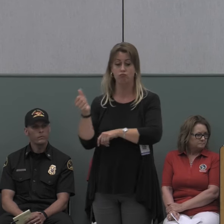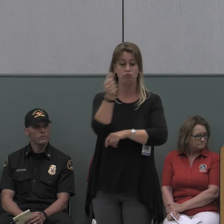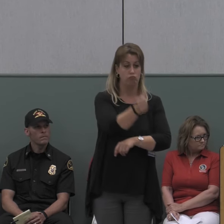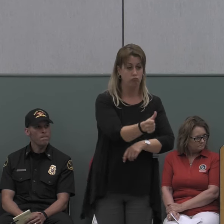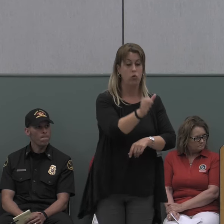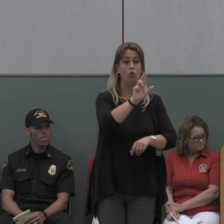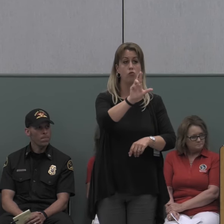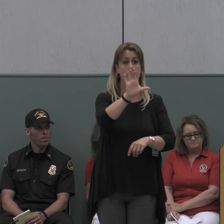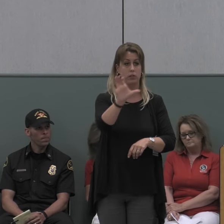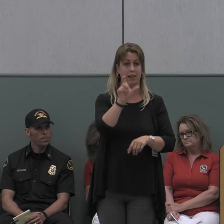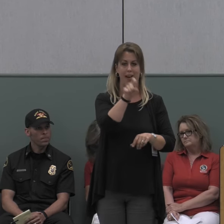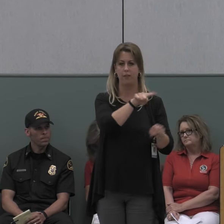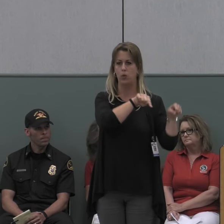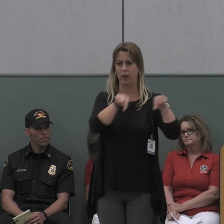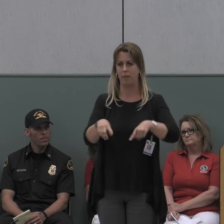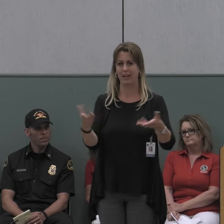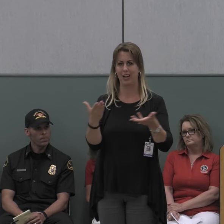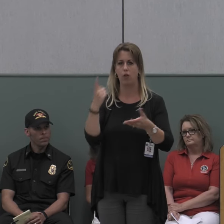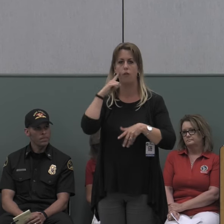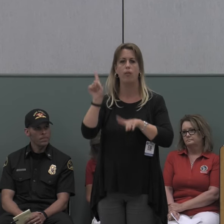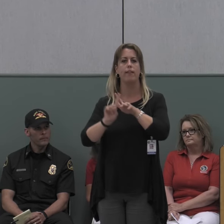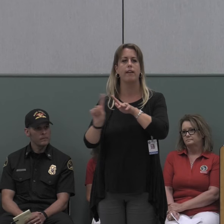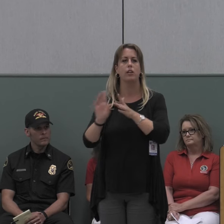to visit the evacuation center.